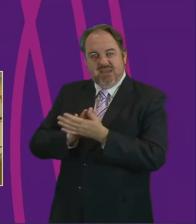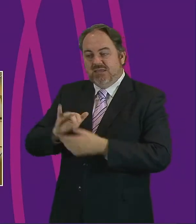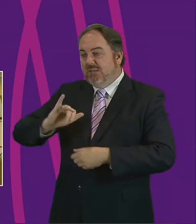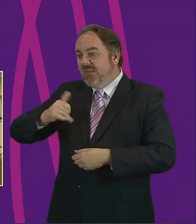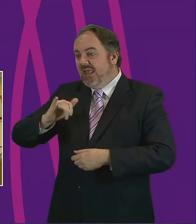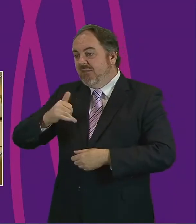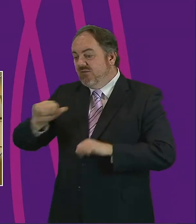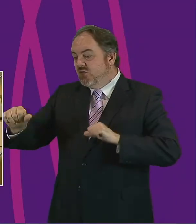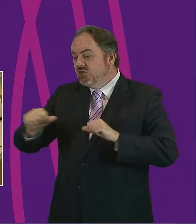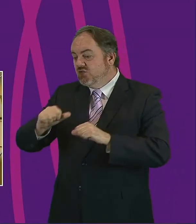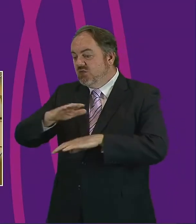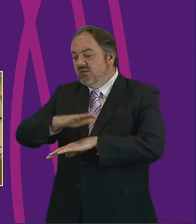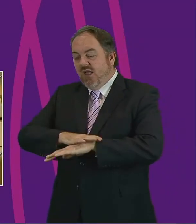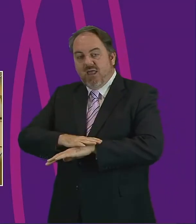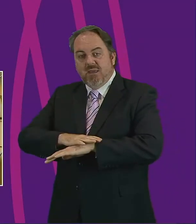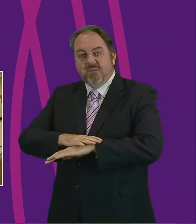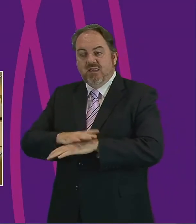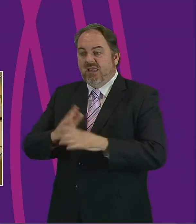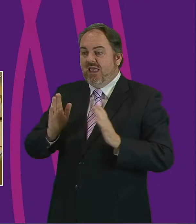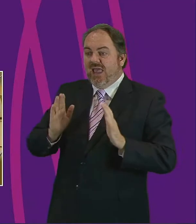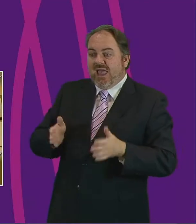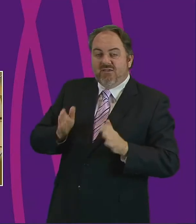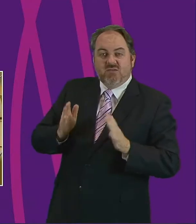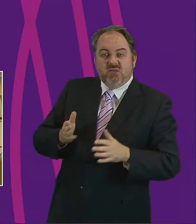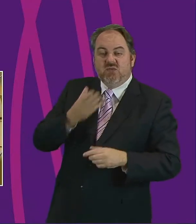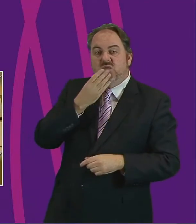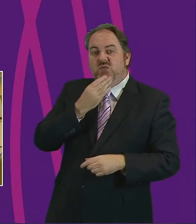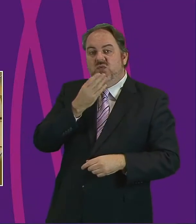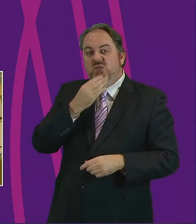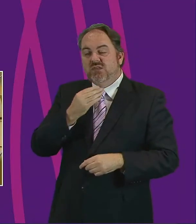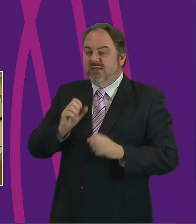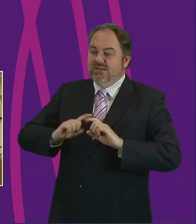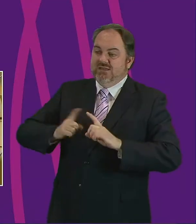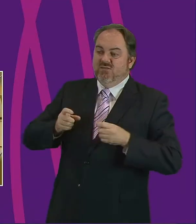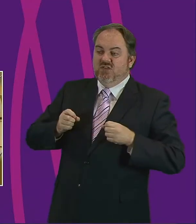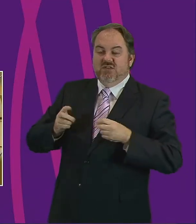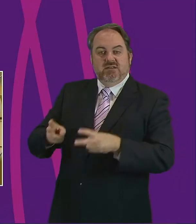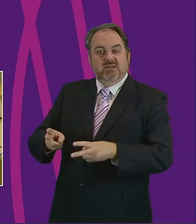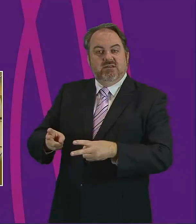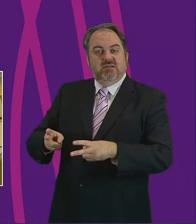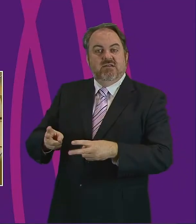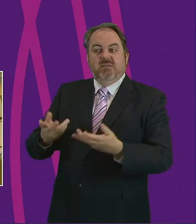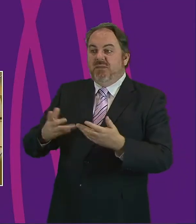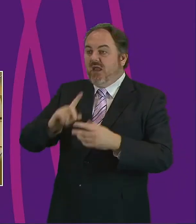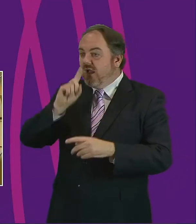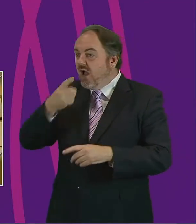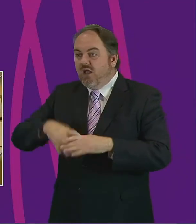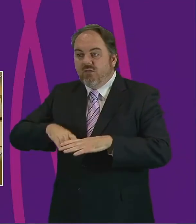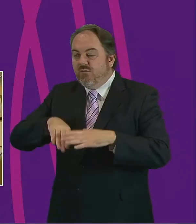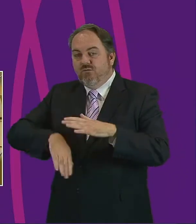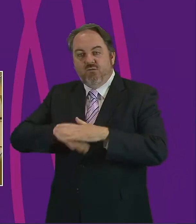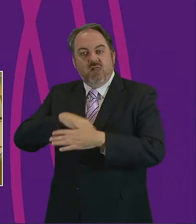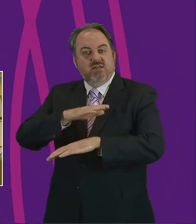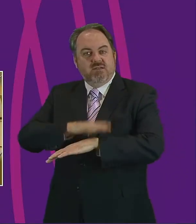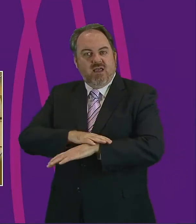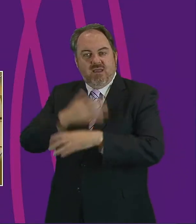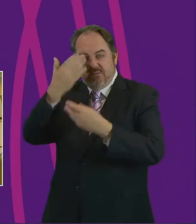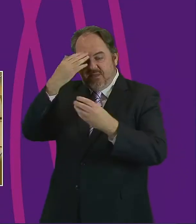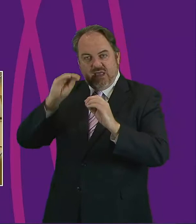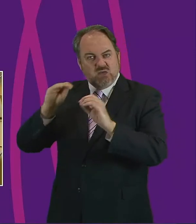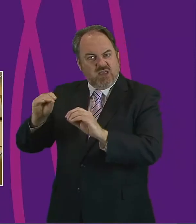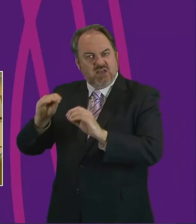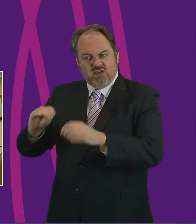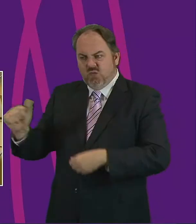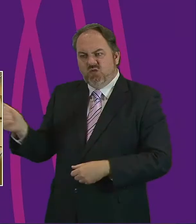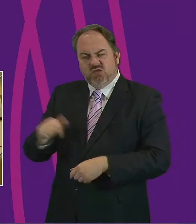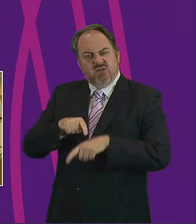of time, for safety reasons, a model of education that is less than full-time, we absolutely maximise it, and of course